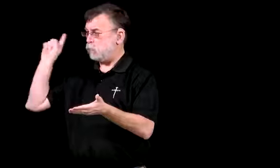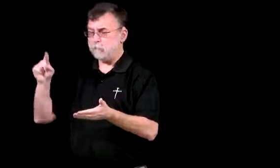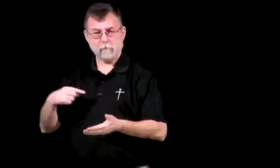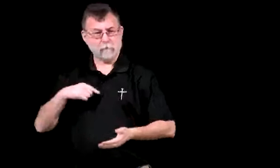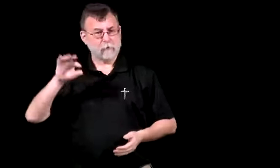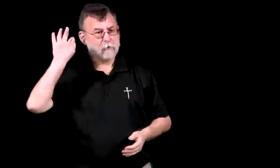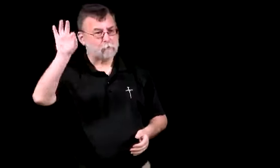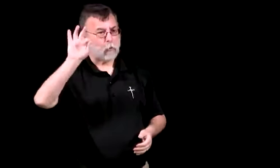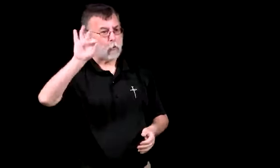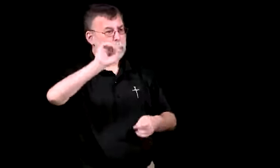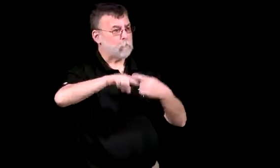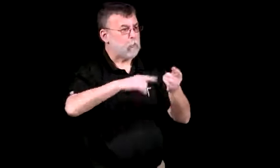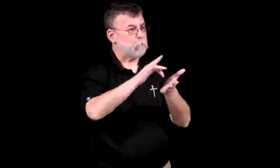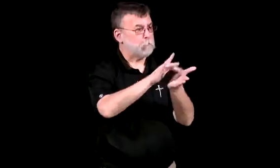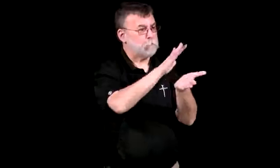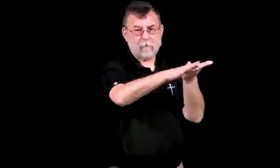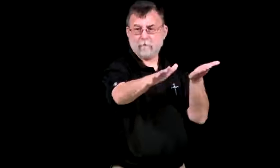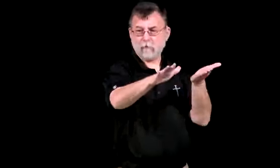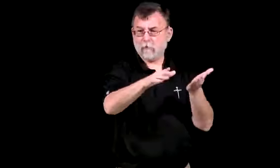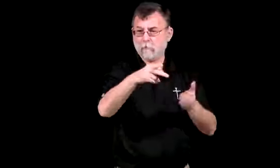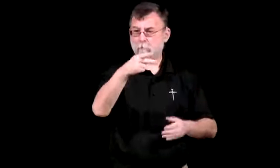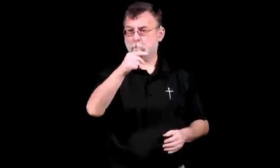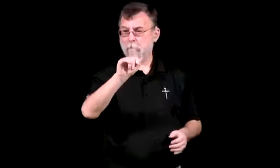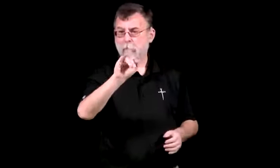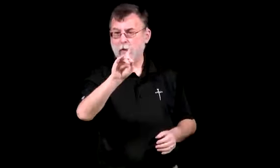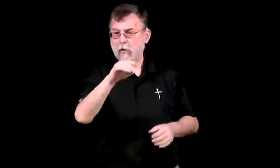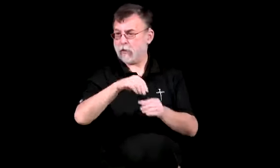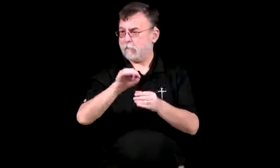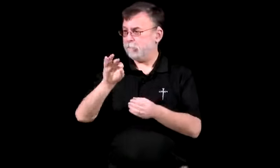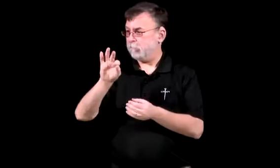So, remember last week I was talking about paid in full.